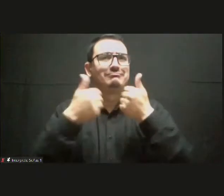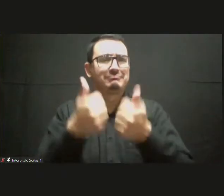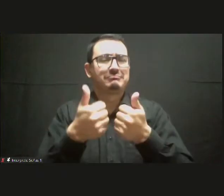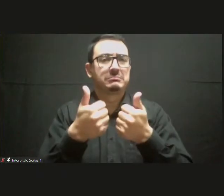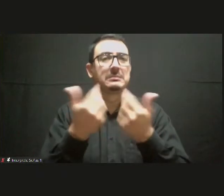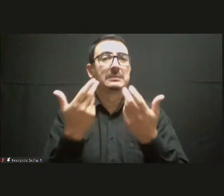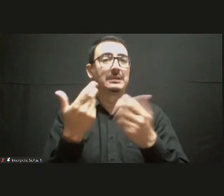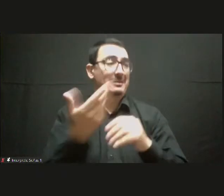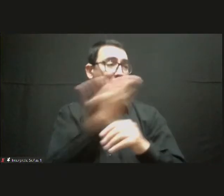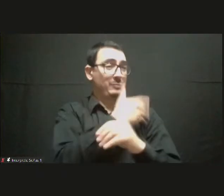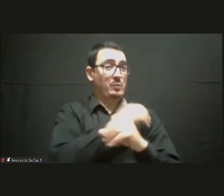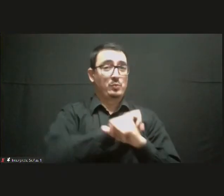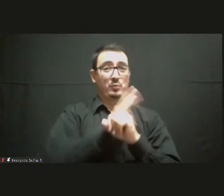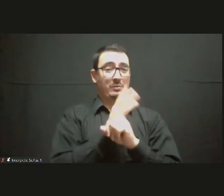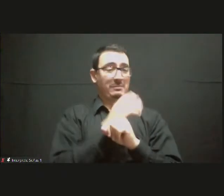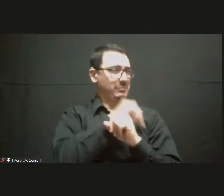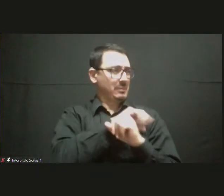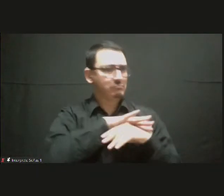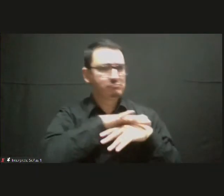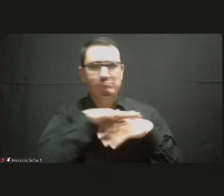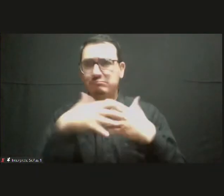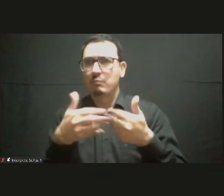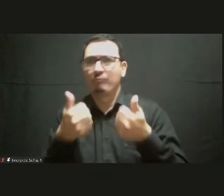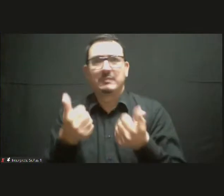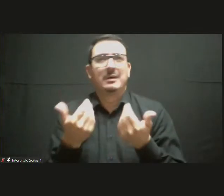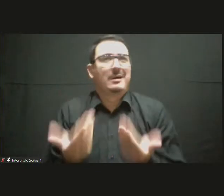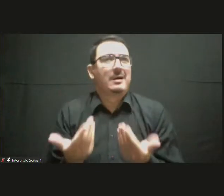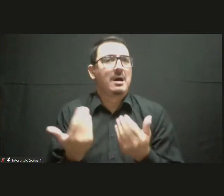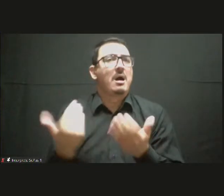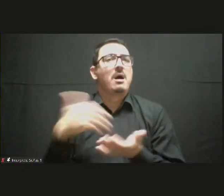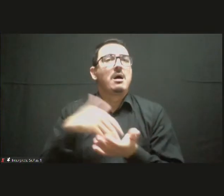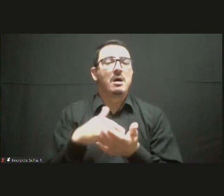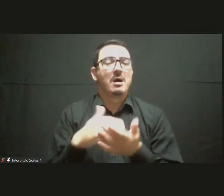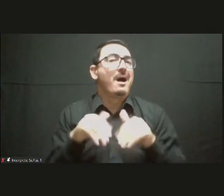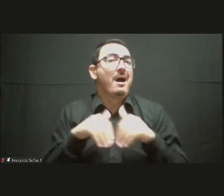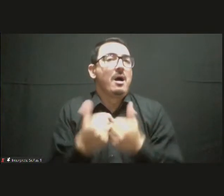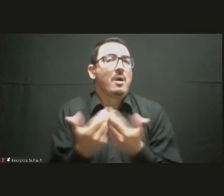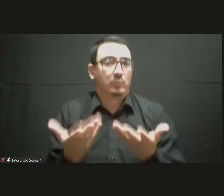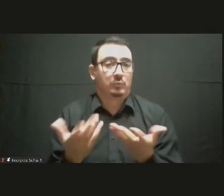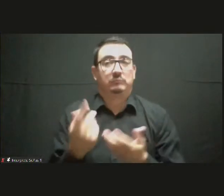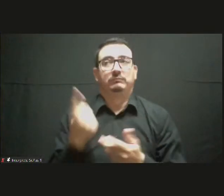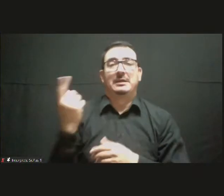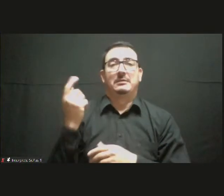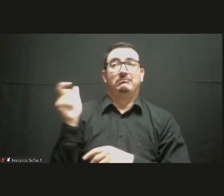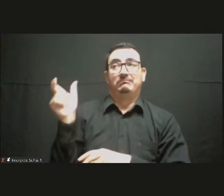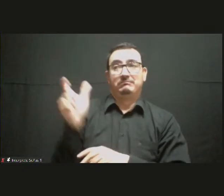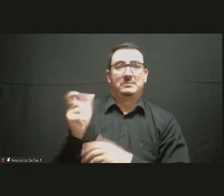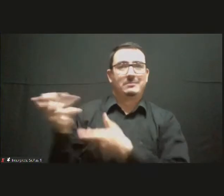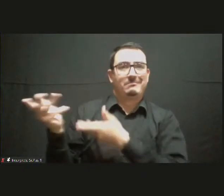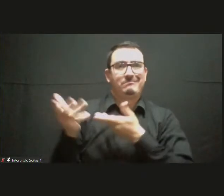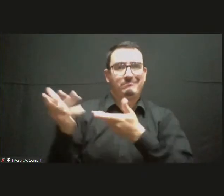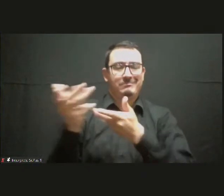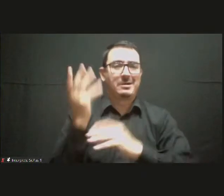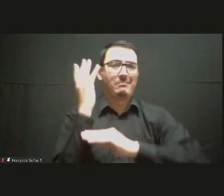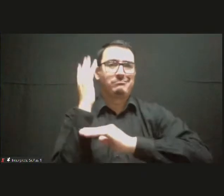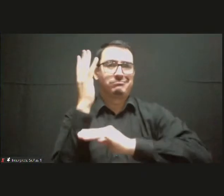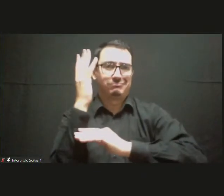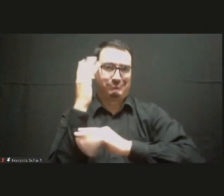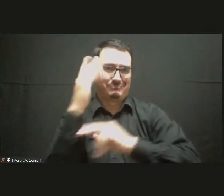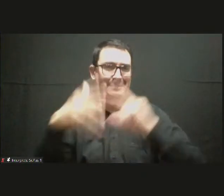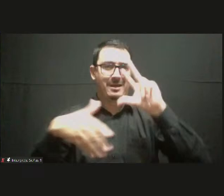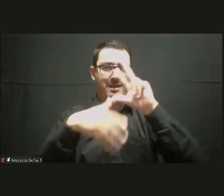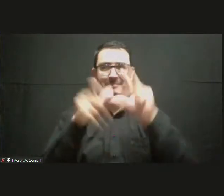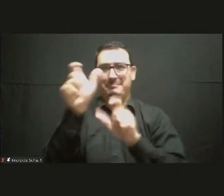different developing regions with regards to the recovery in their respective region regarding the